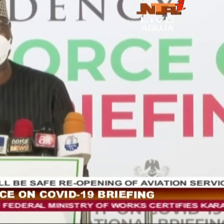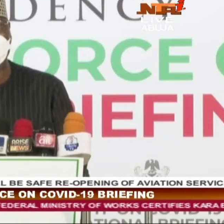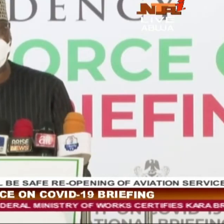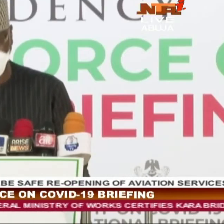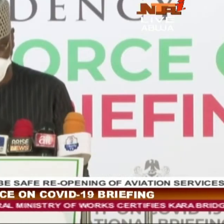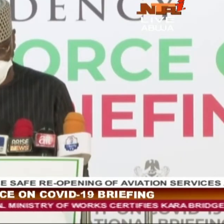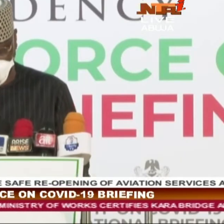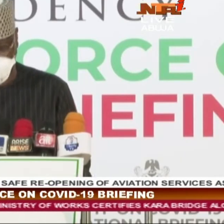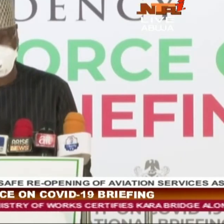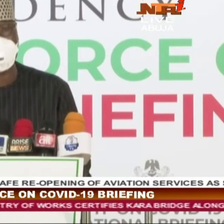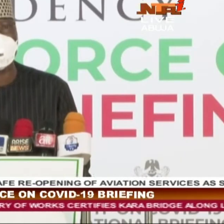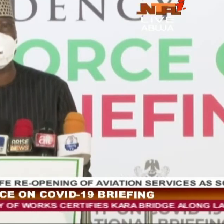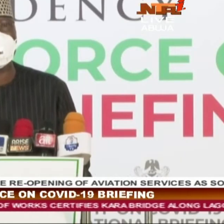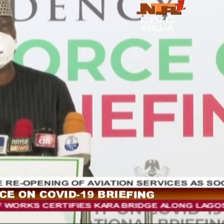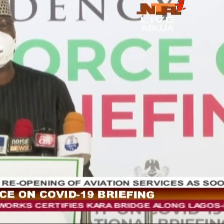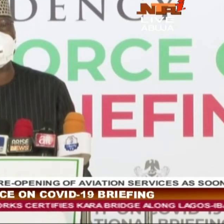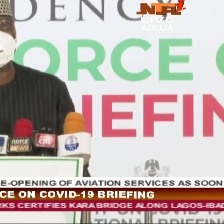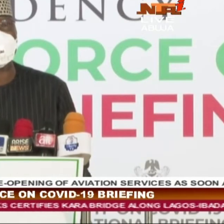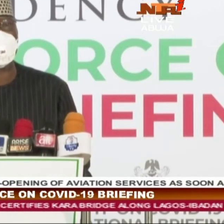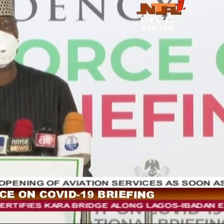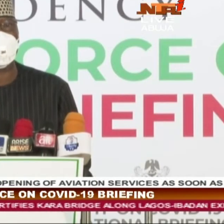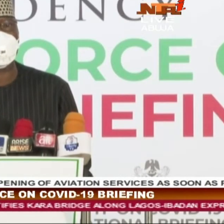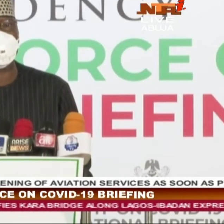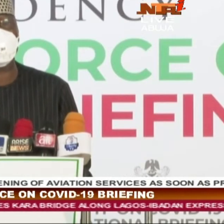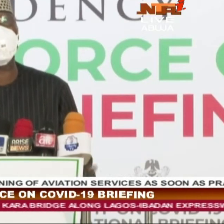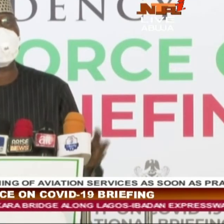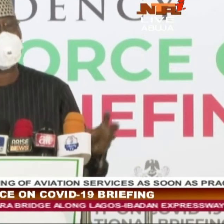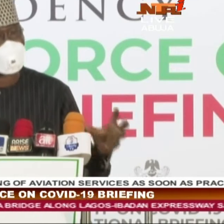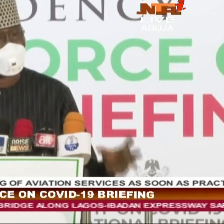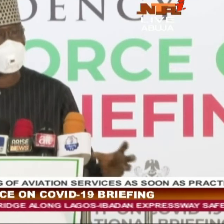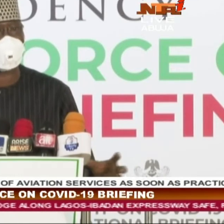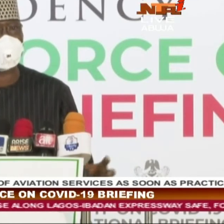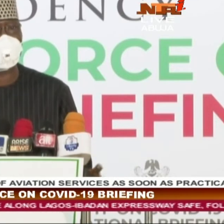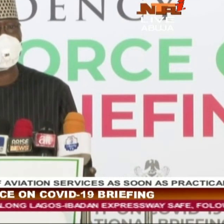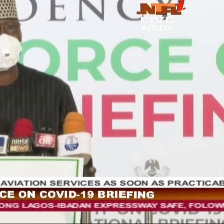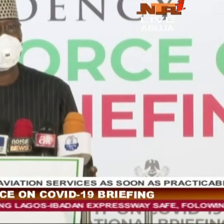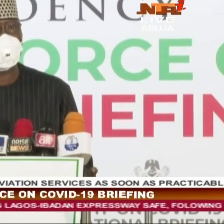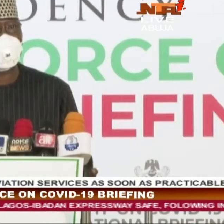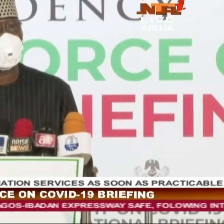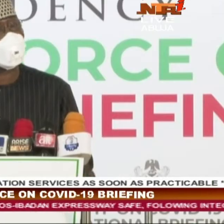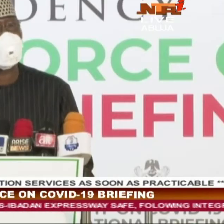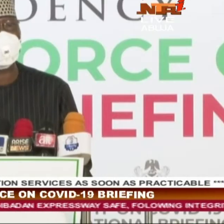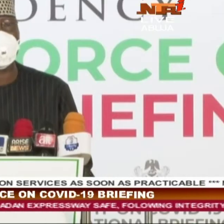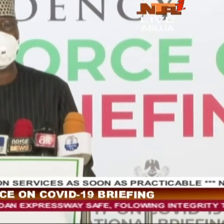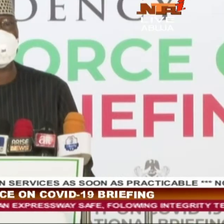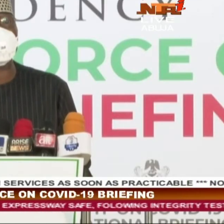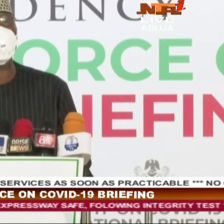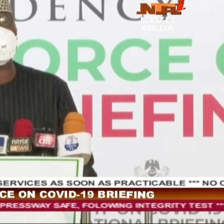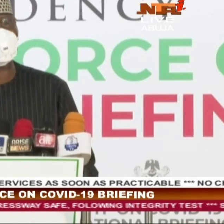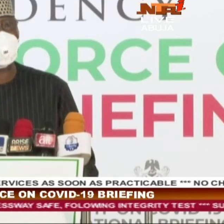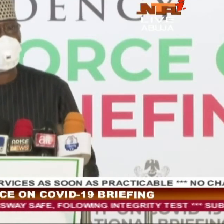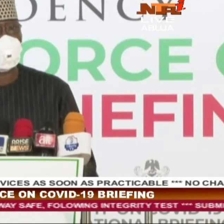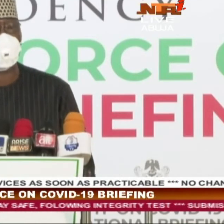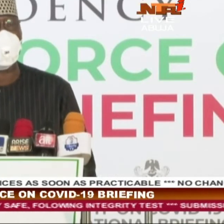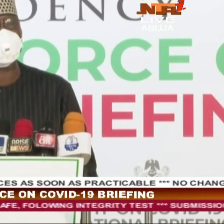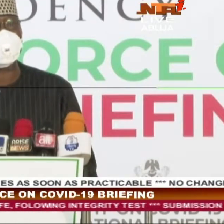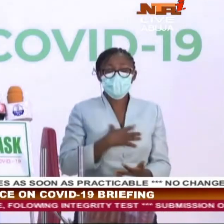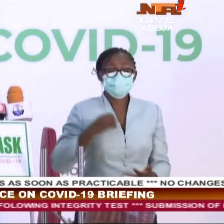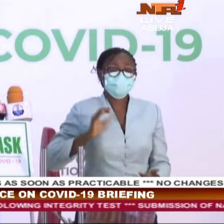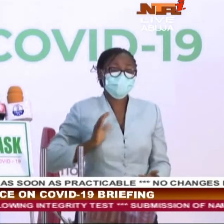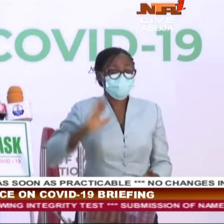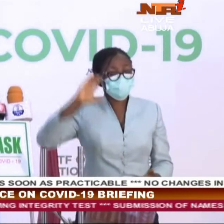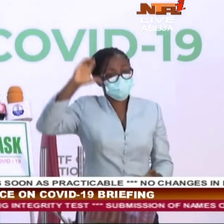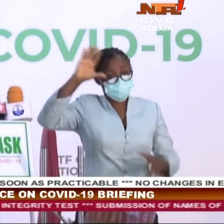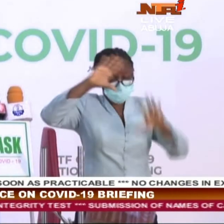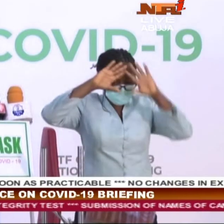a modest attempt, is being made by the Presidential Task Force to balance this. And good enough, our president was very